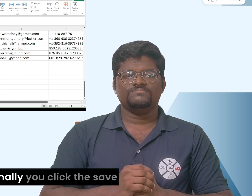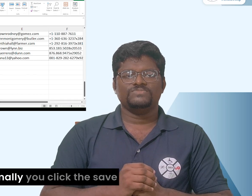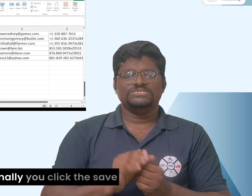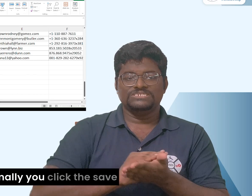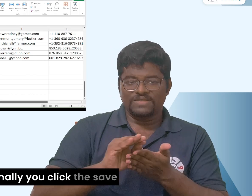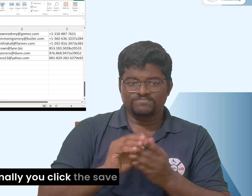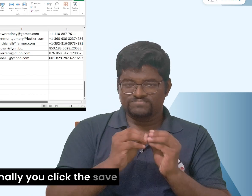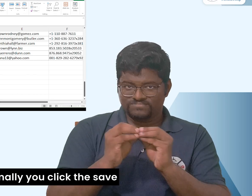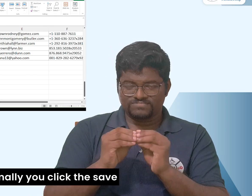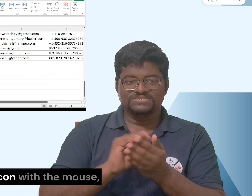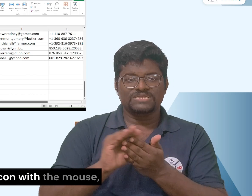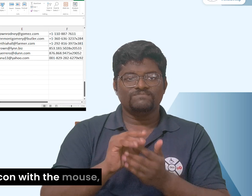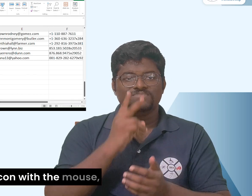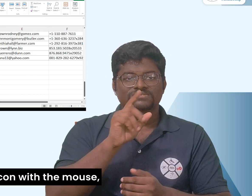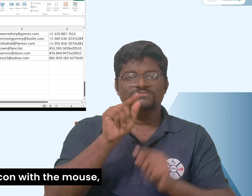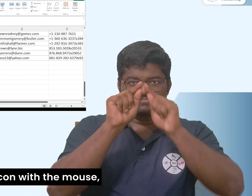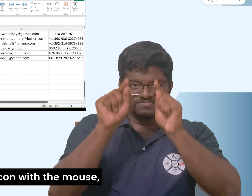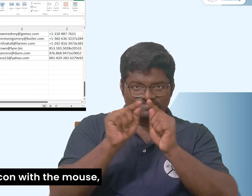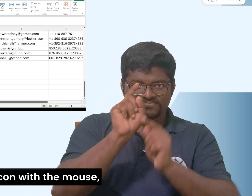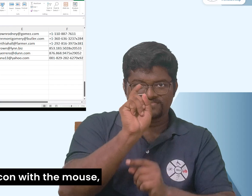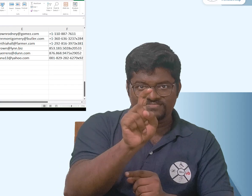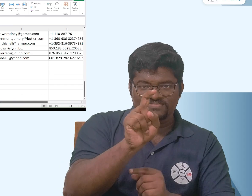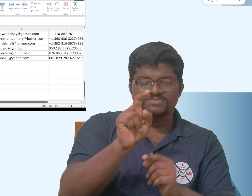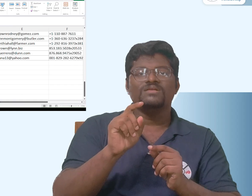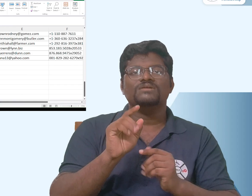Normally, you click the save icon with the mouse.